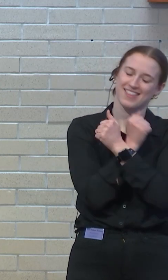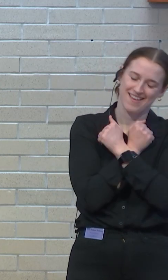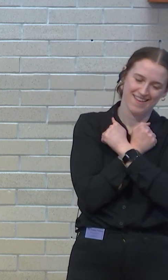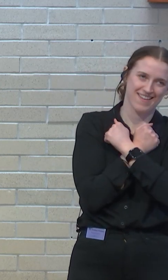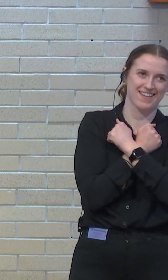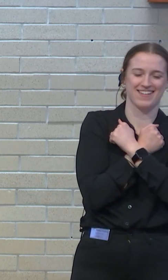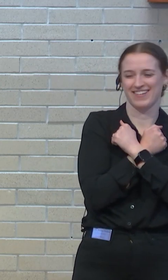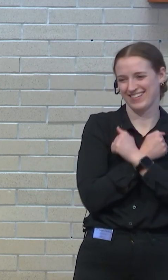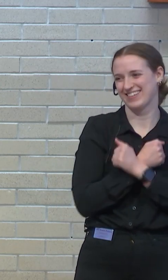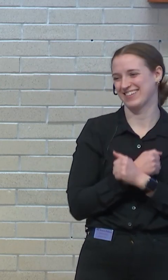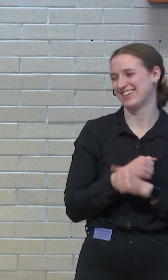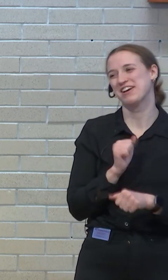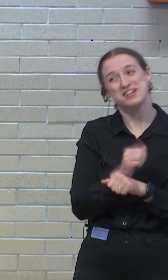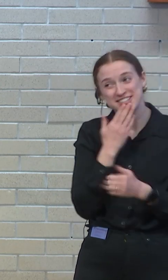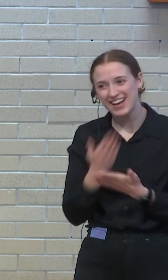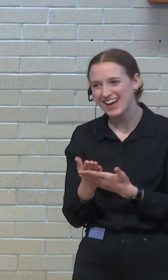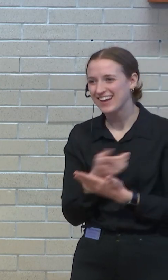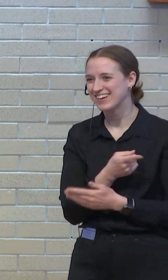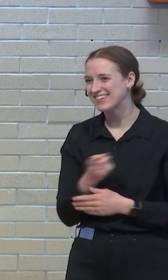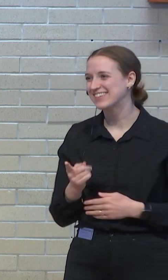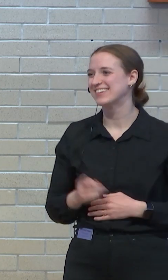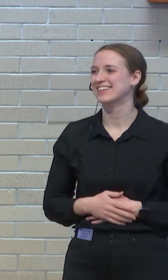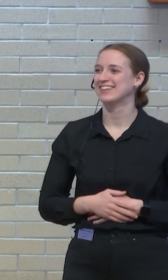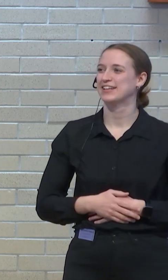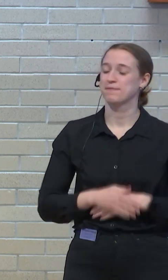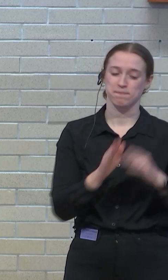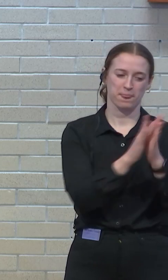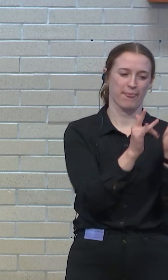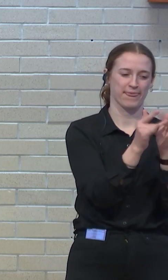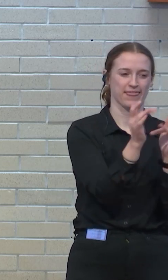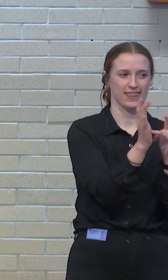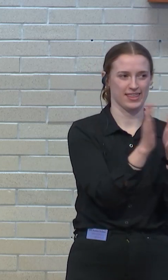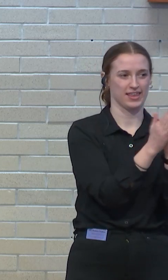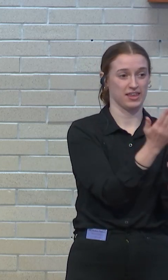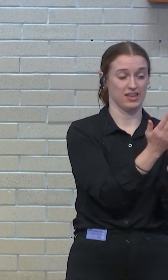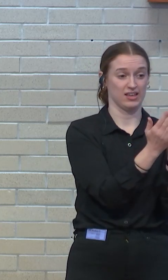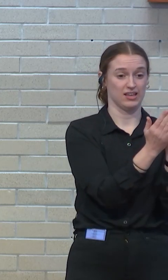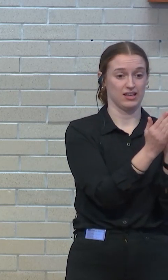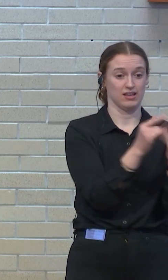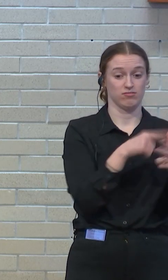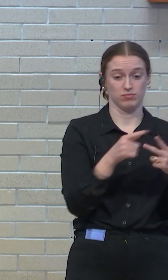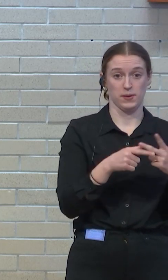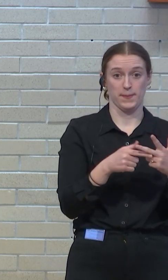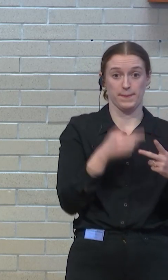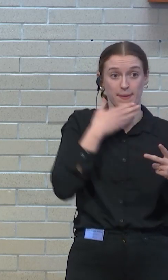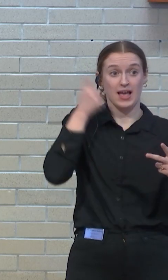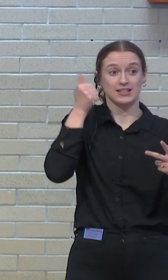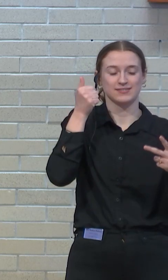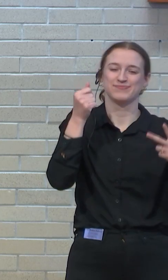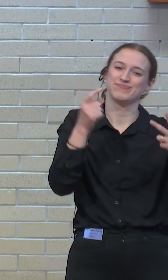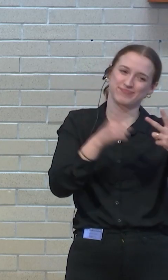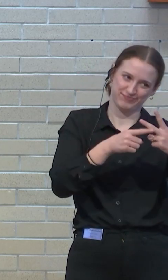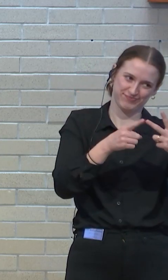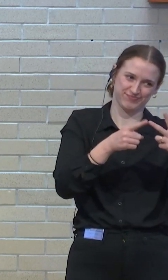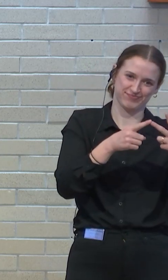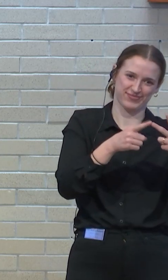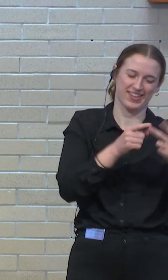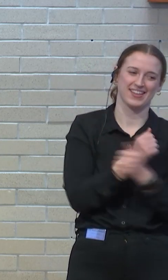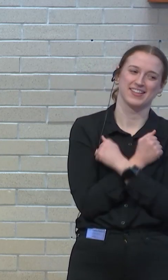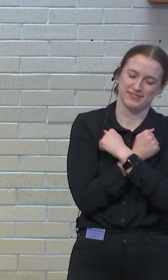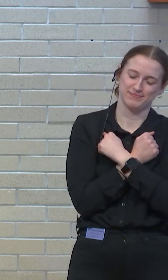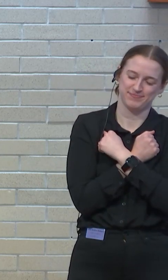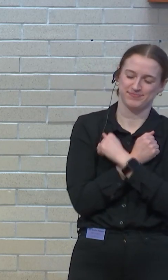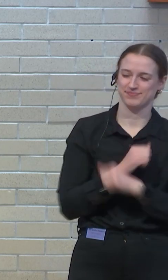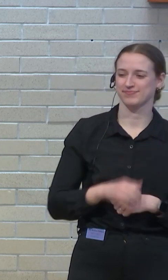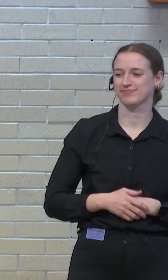Good job. It says, and then the scripture tells us that the greatest of these is love.